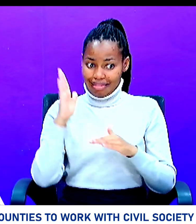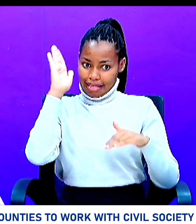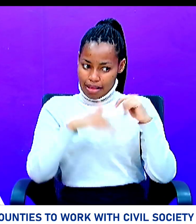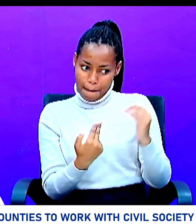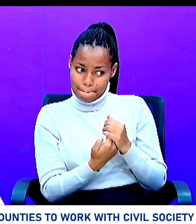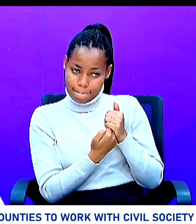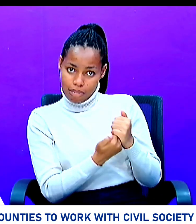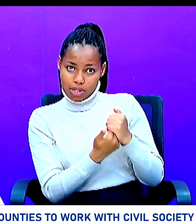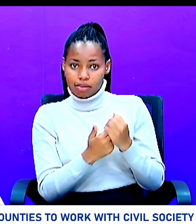a partner.